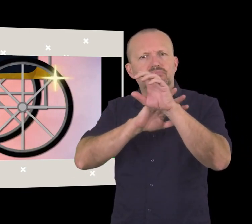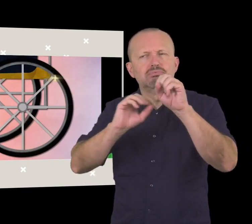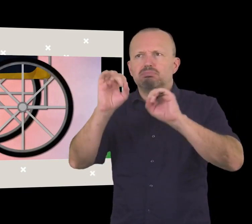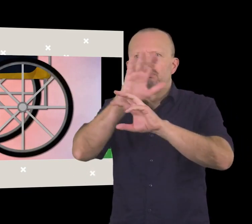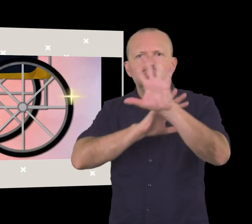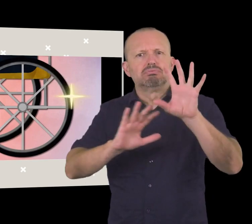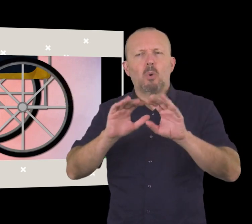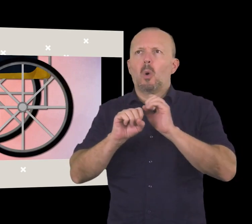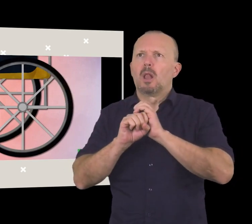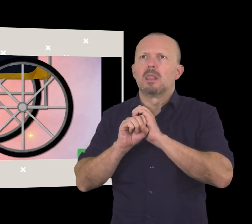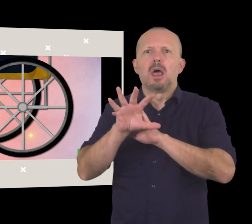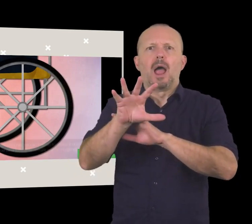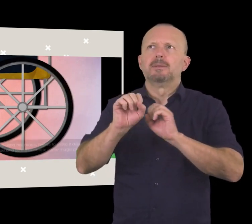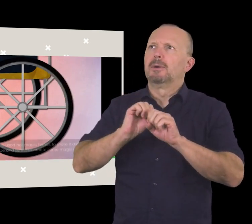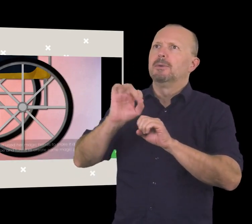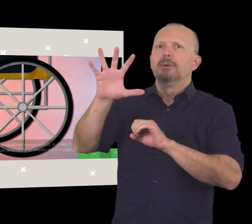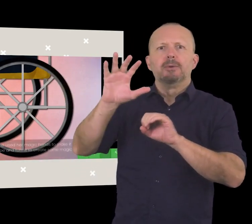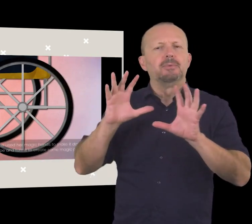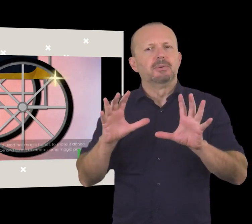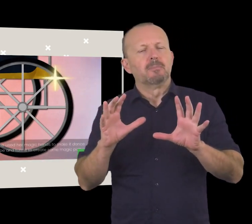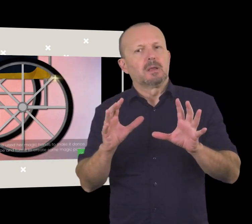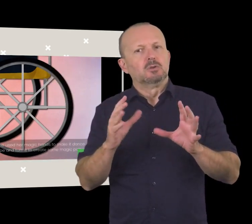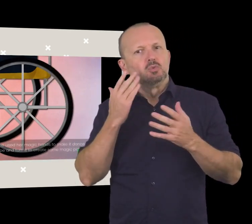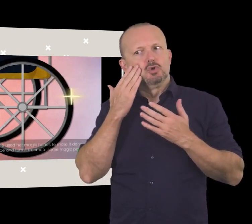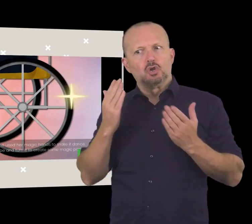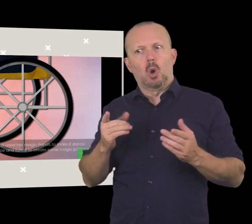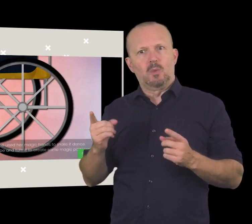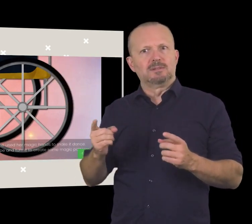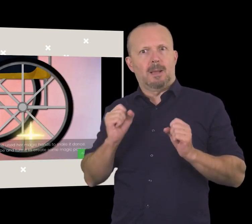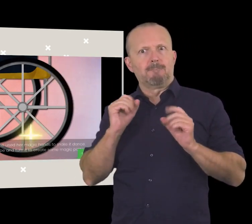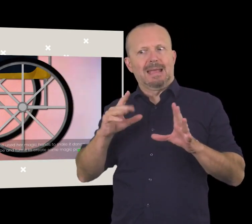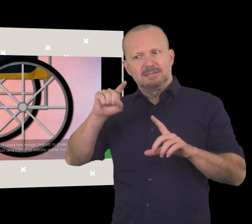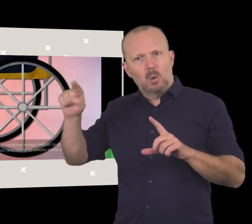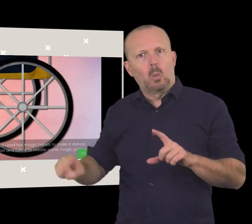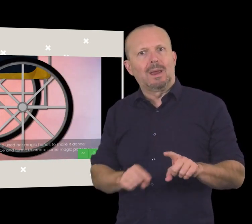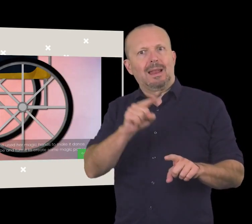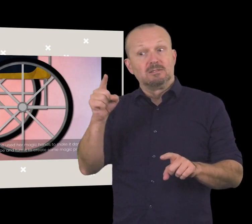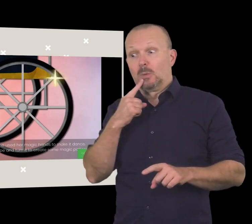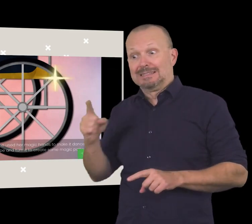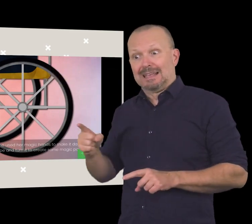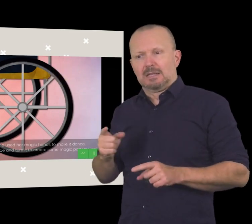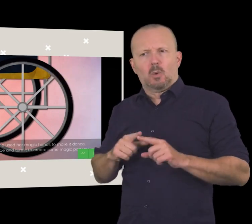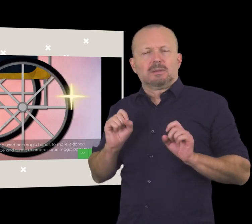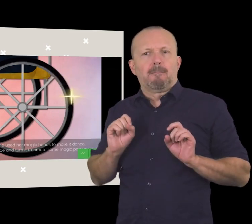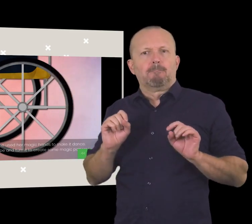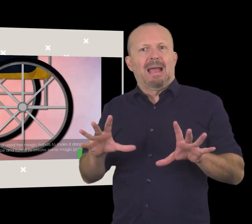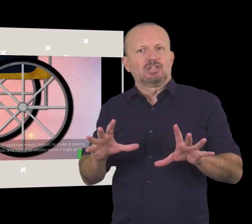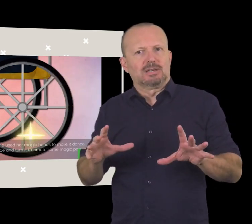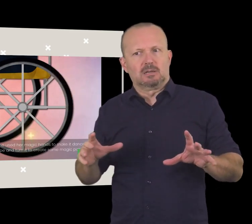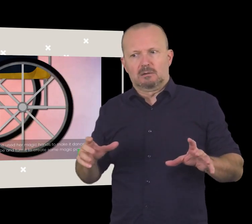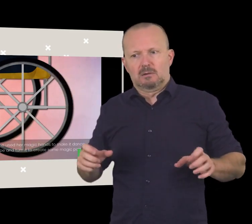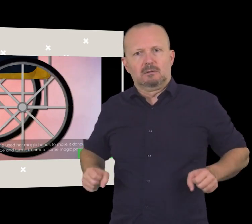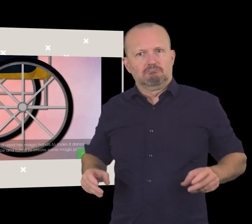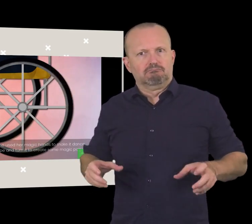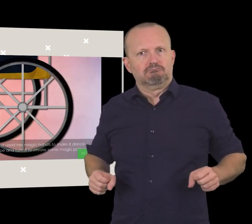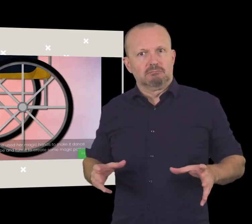kind of motion. And often we use light and a kaleidoscope to show this enchanted wheel. So it says it was an enchanted